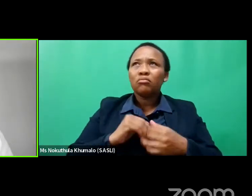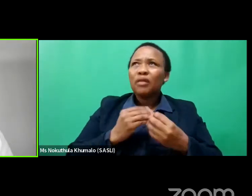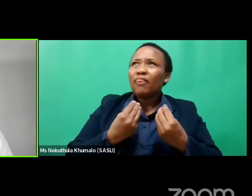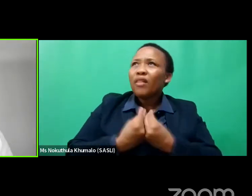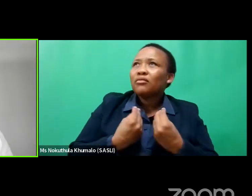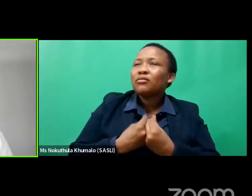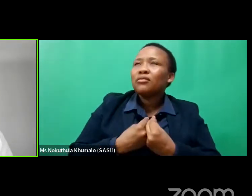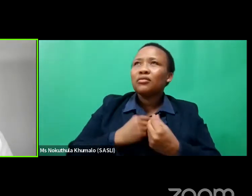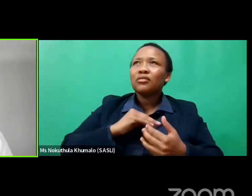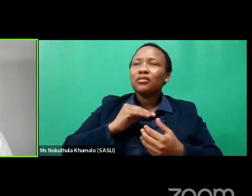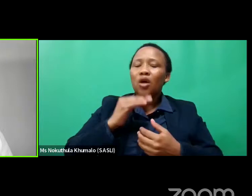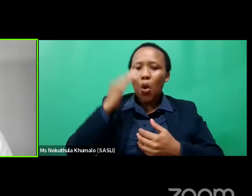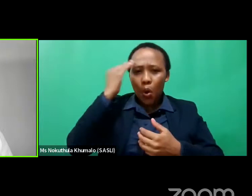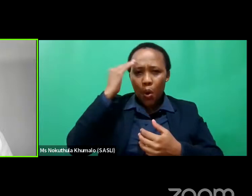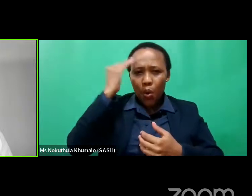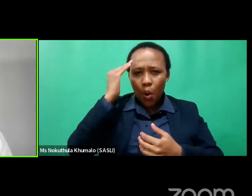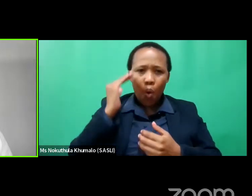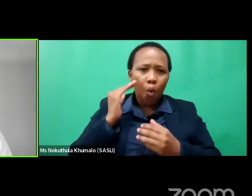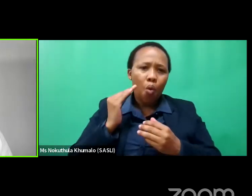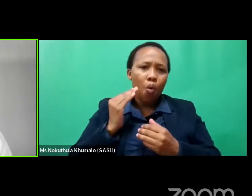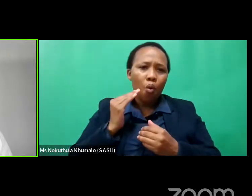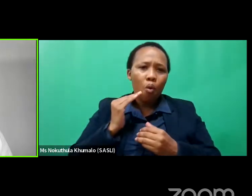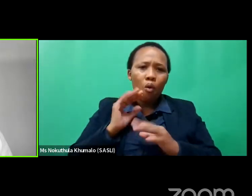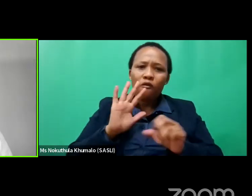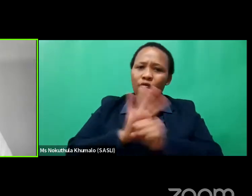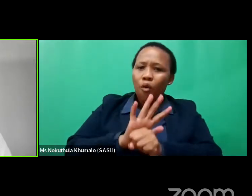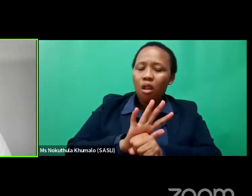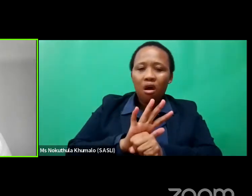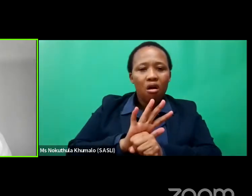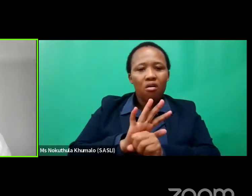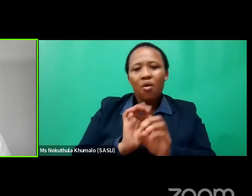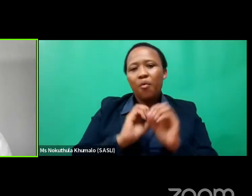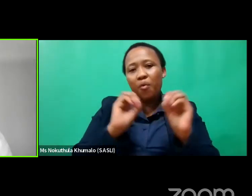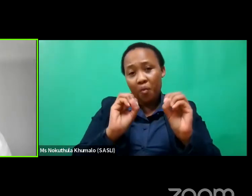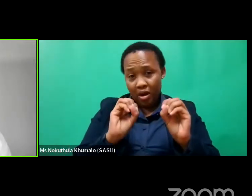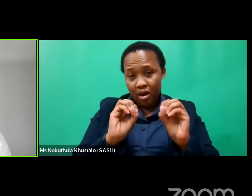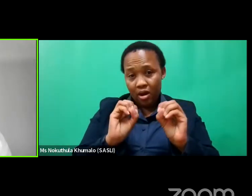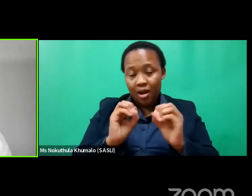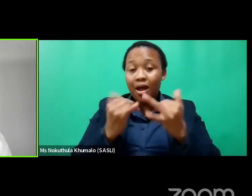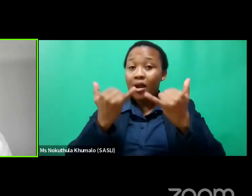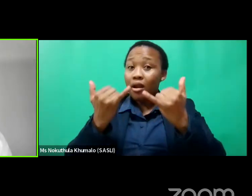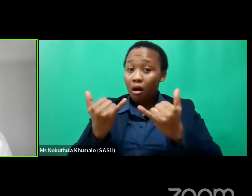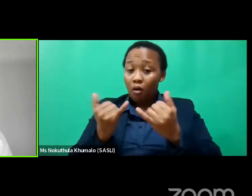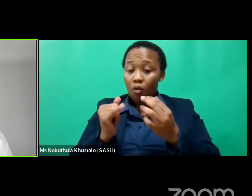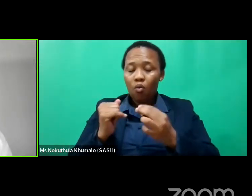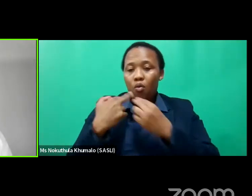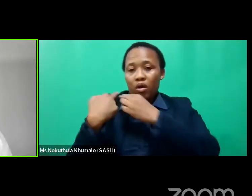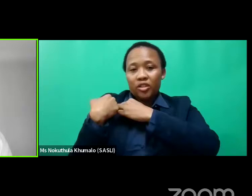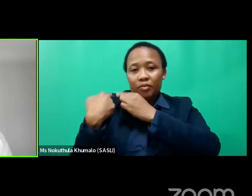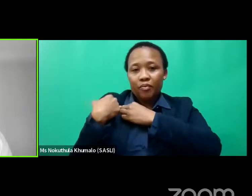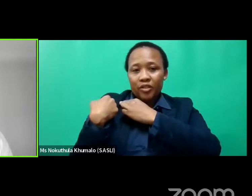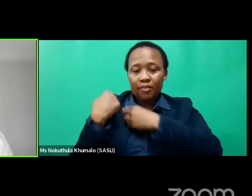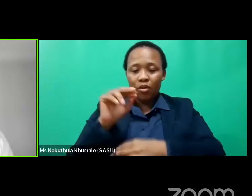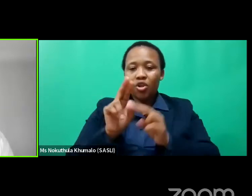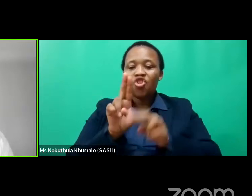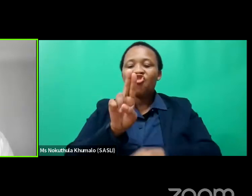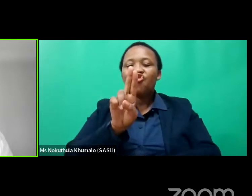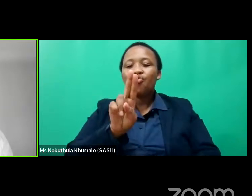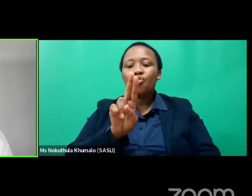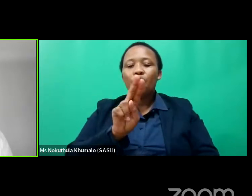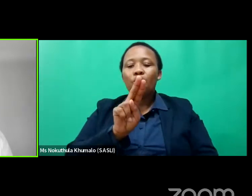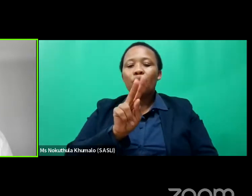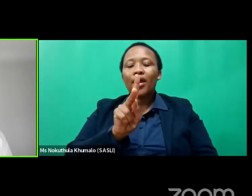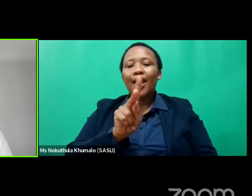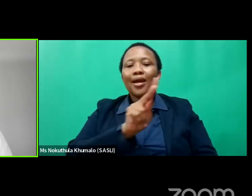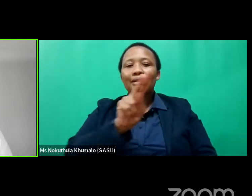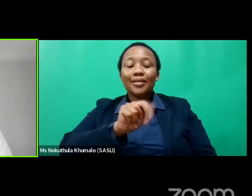the point of departure of UKZN is to research and understand, so that